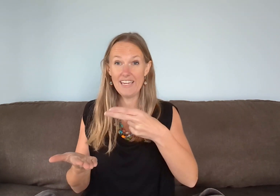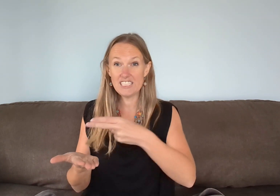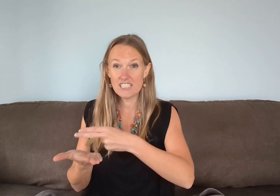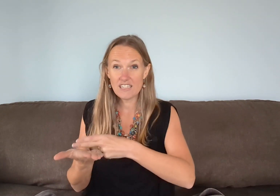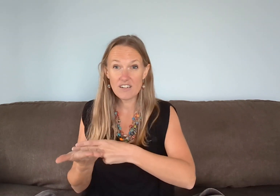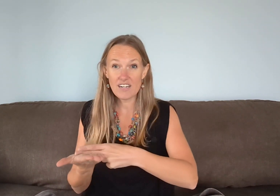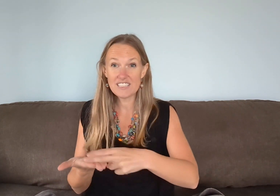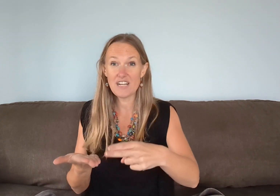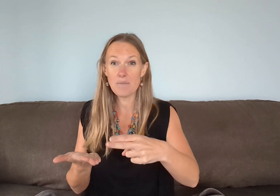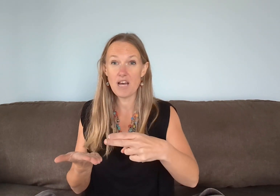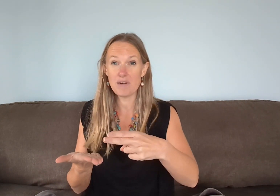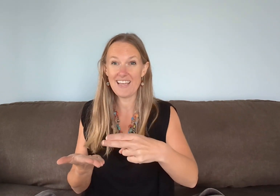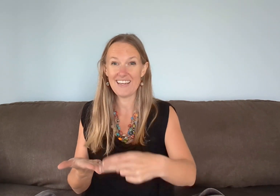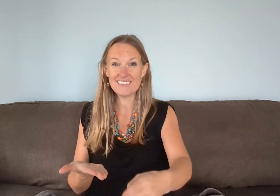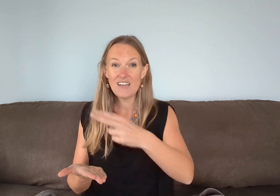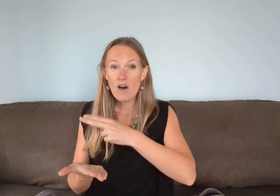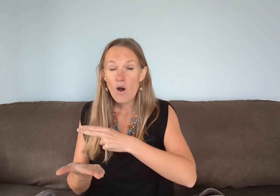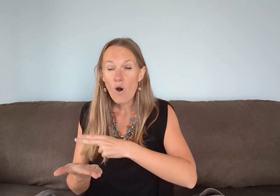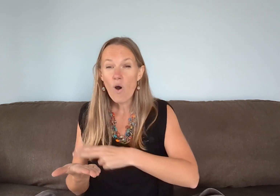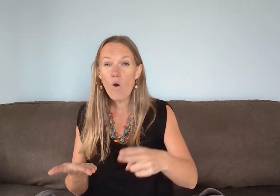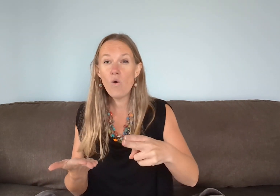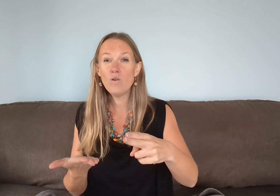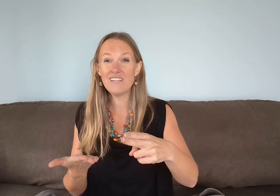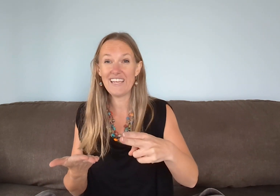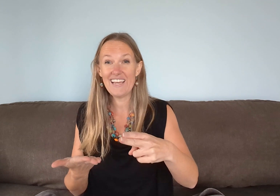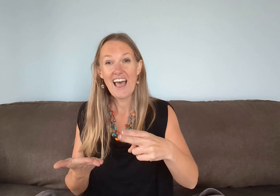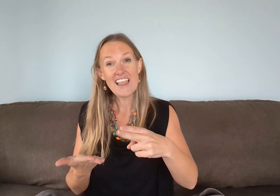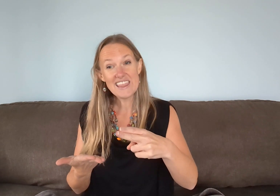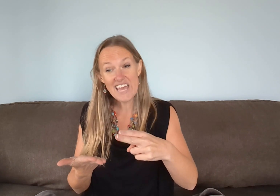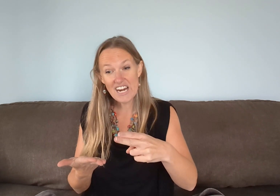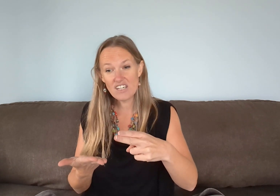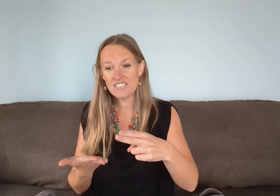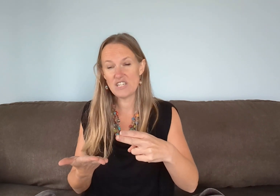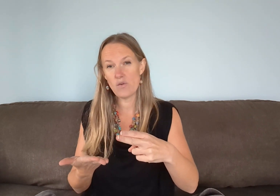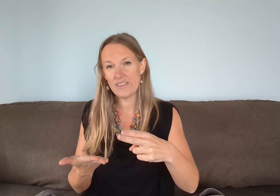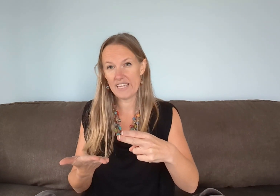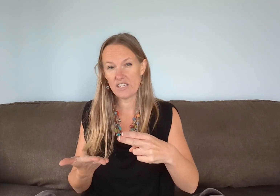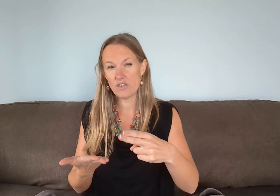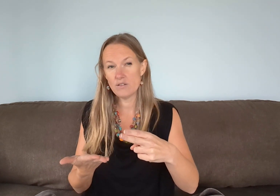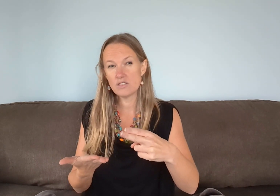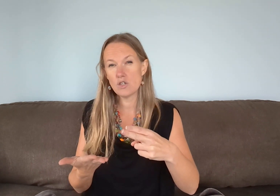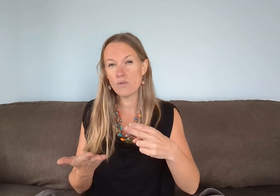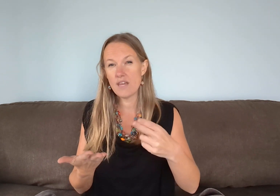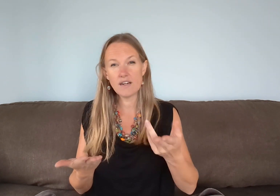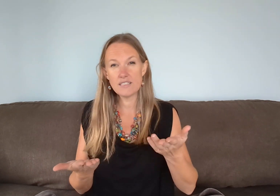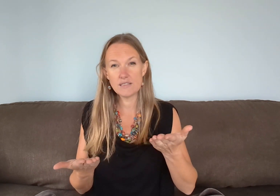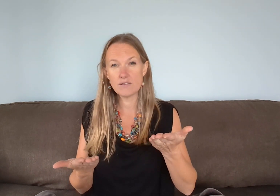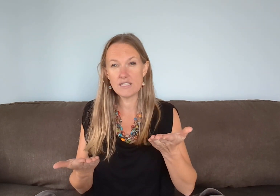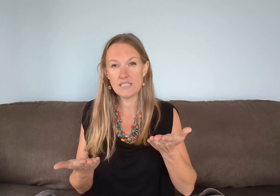H, cross your non-dominant hand. Holy, there is no one like you. So there isn't really a